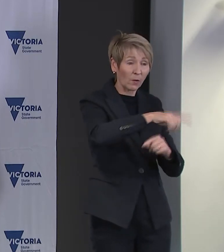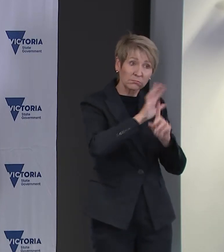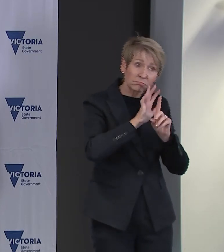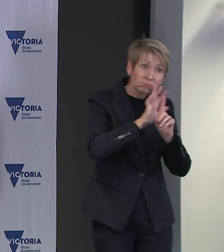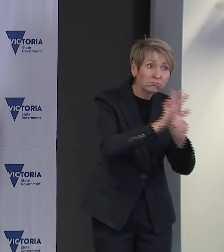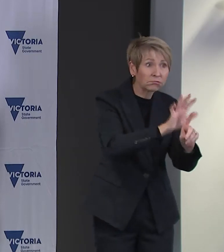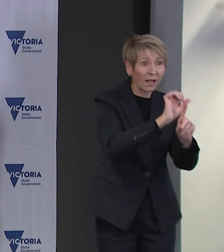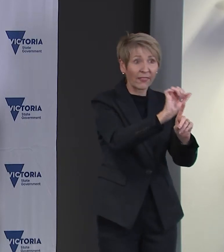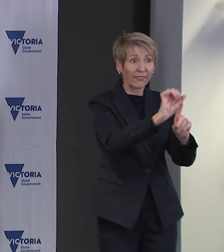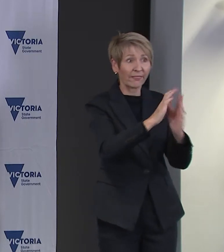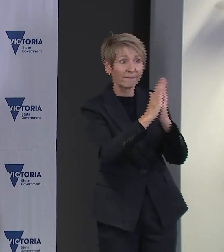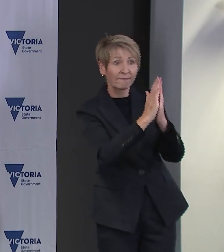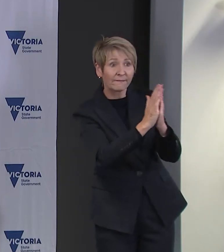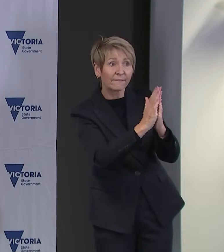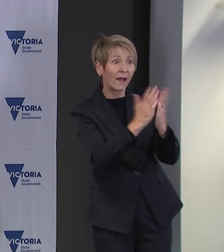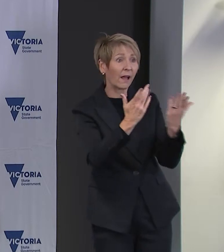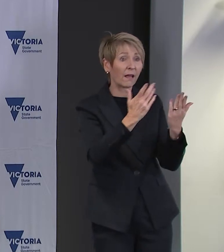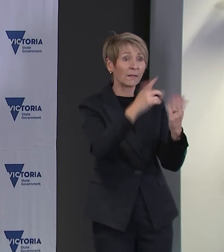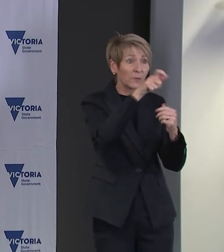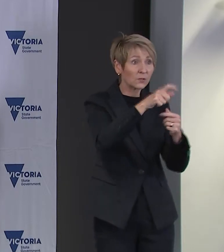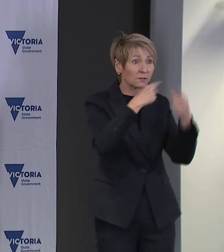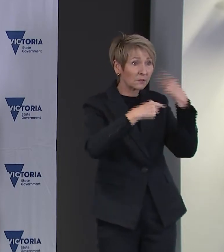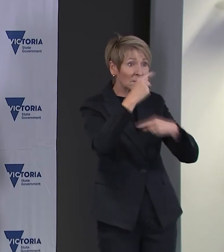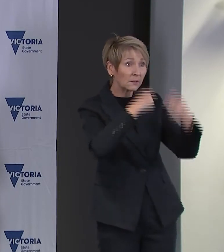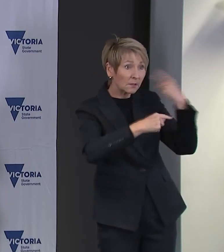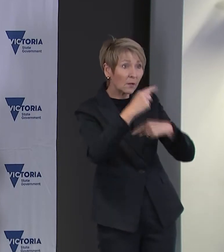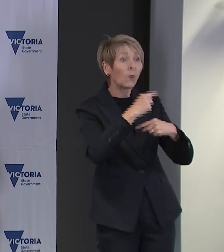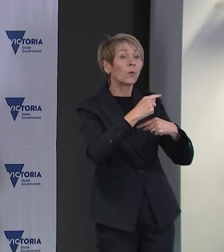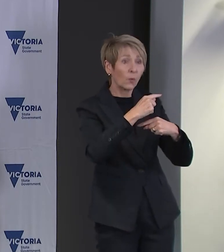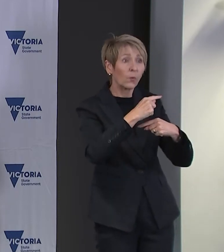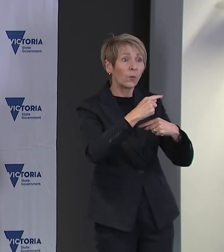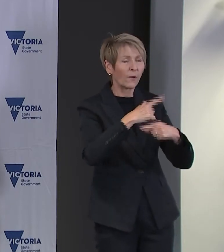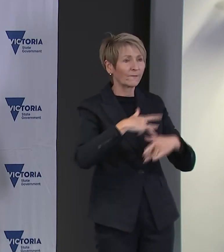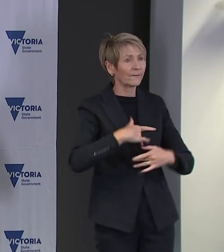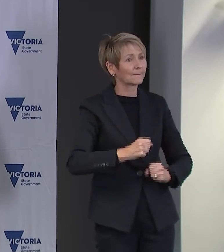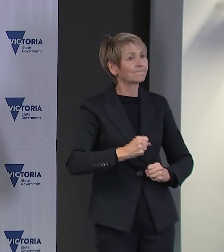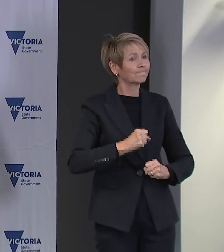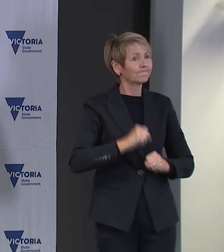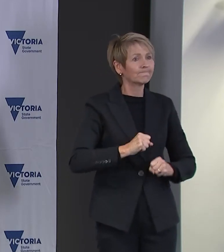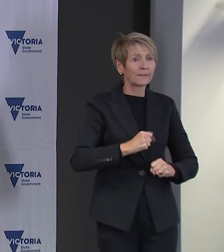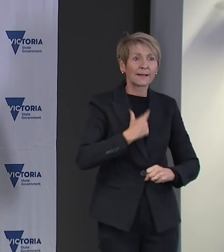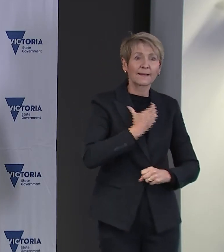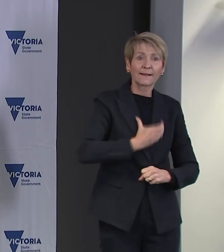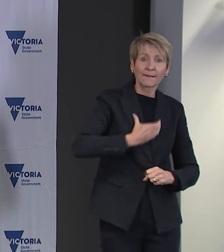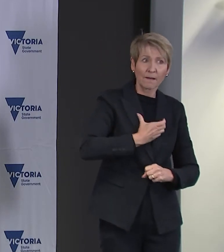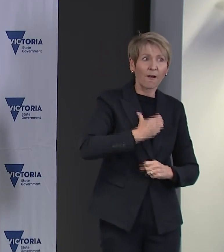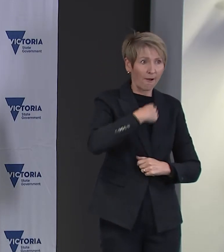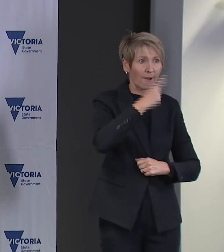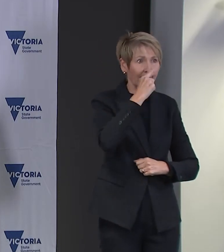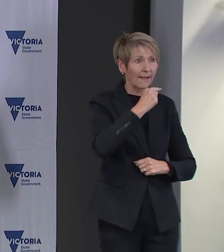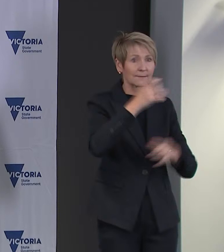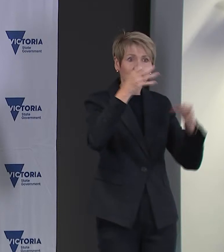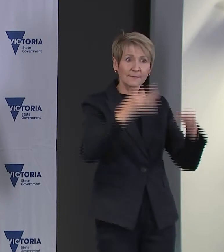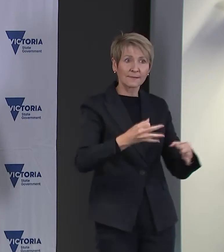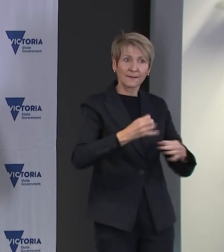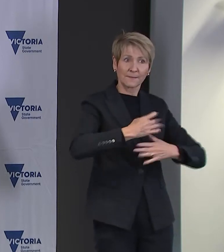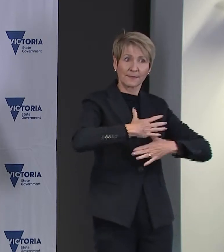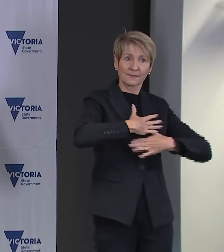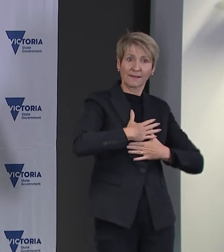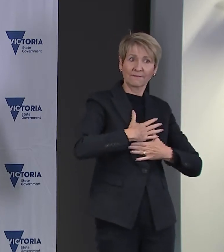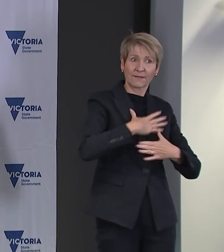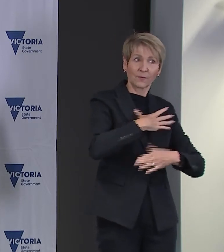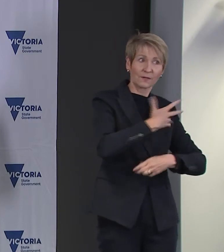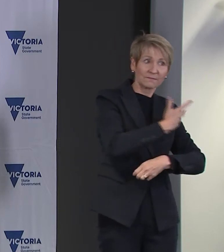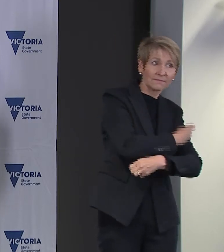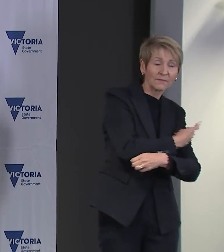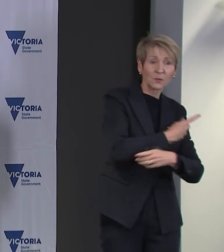have confidence in, that they can take charge of their own public health measures in their own communities,